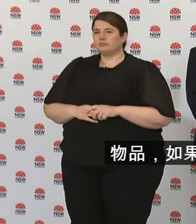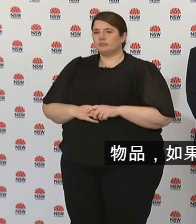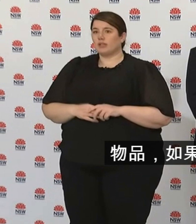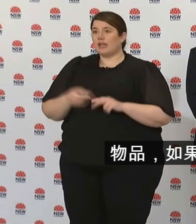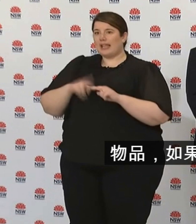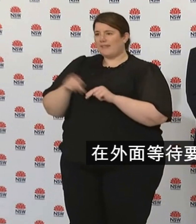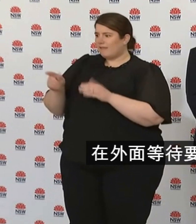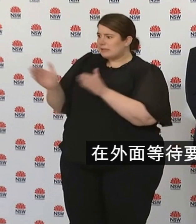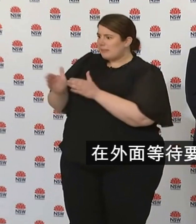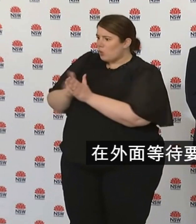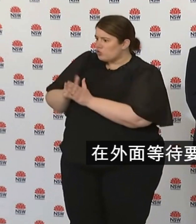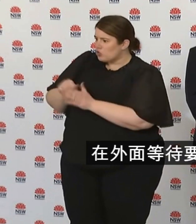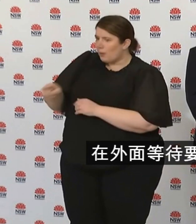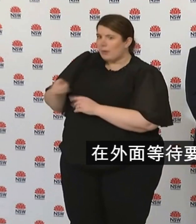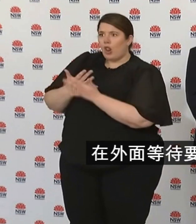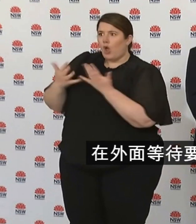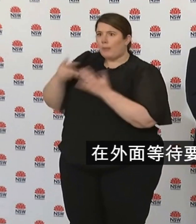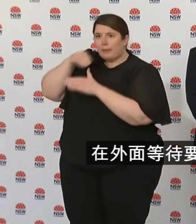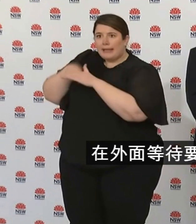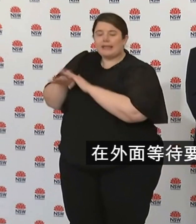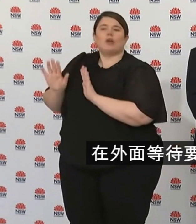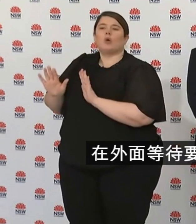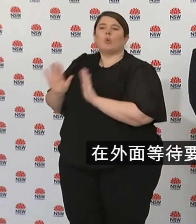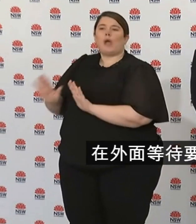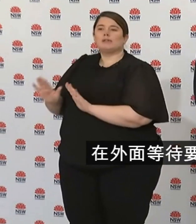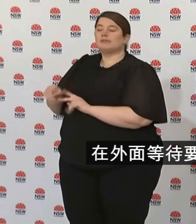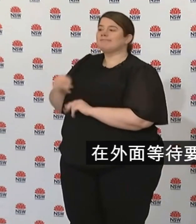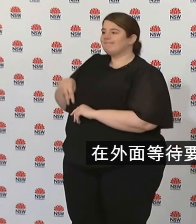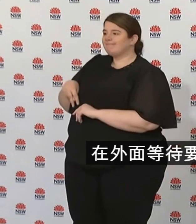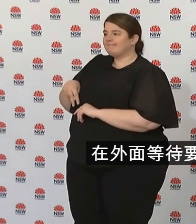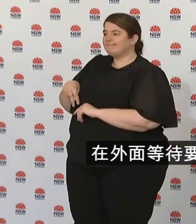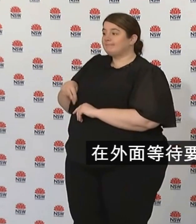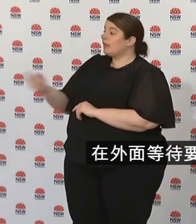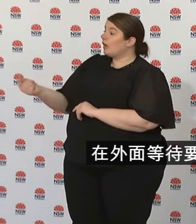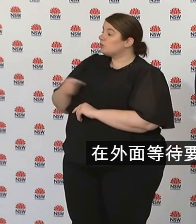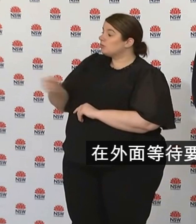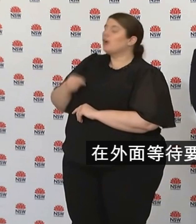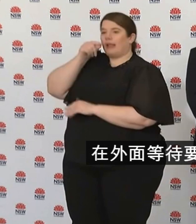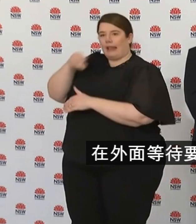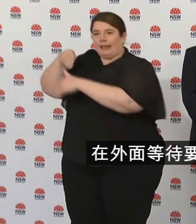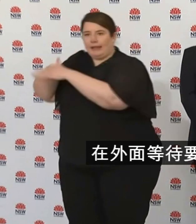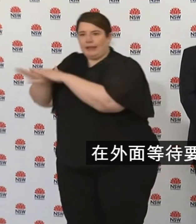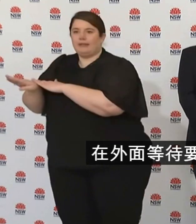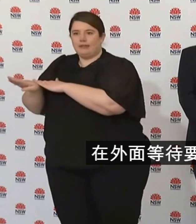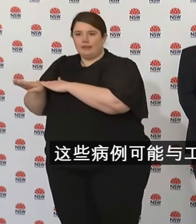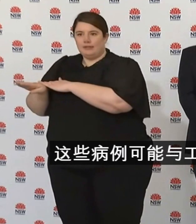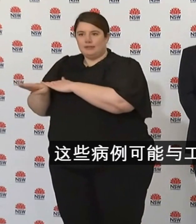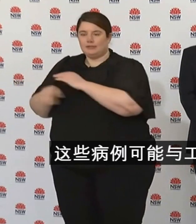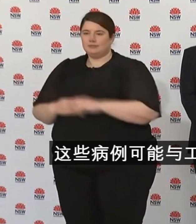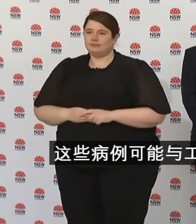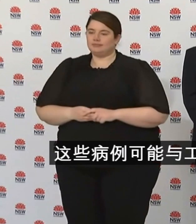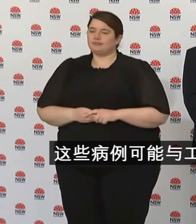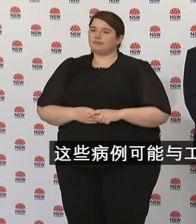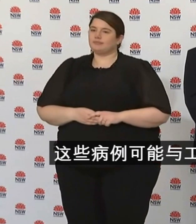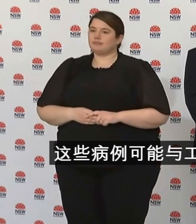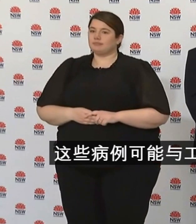people inside, wait outside. Being outside is much, much safer. So obviously a number of the cases